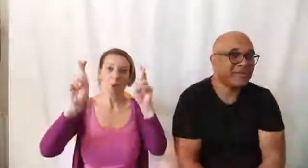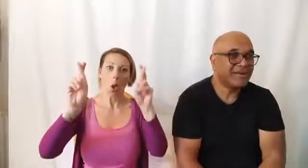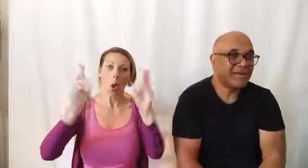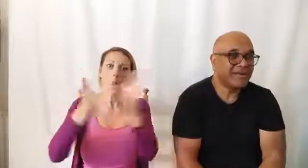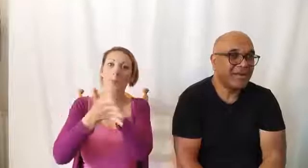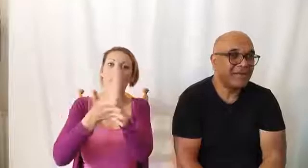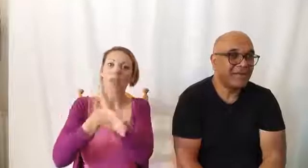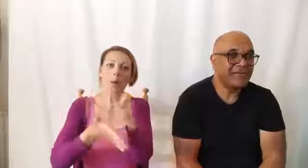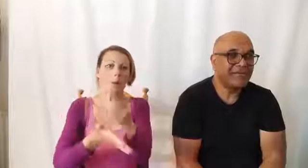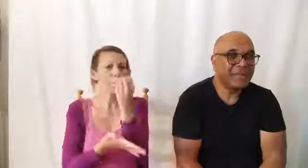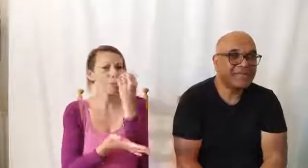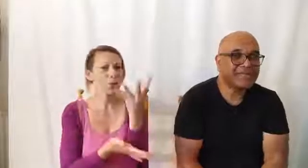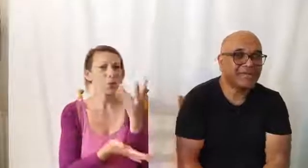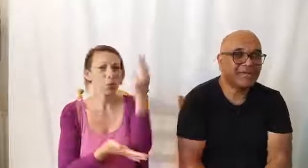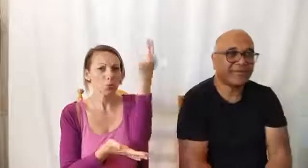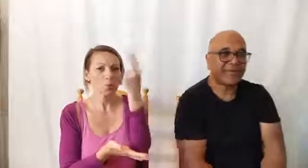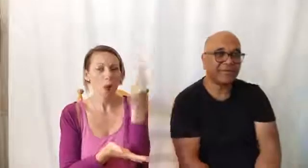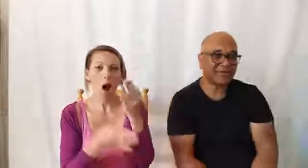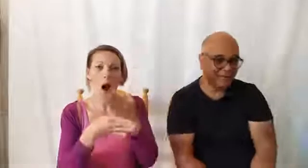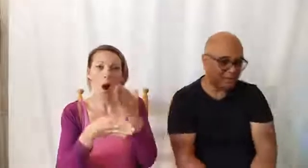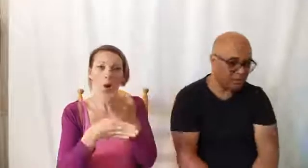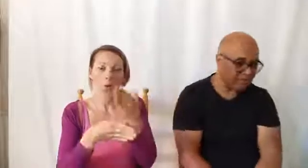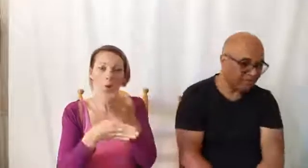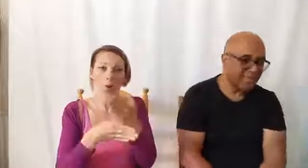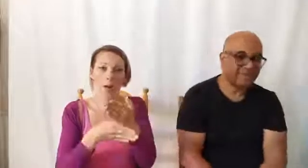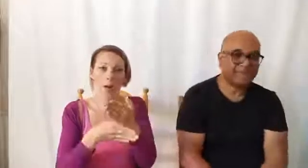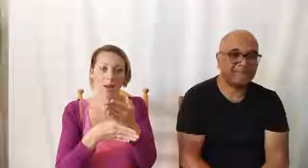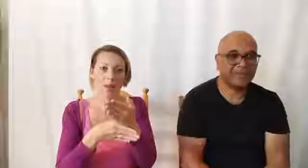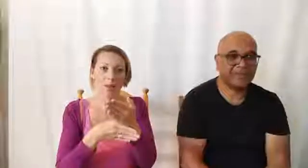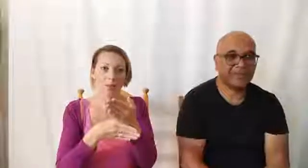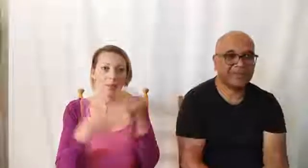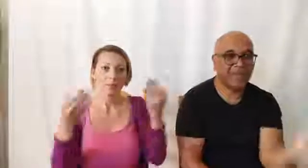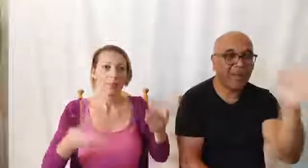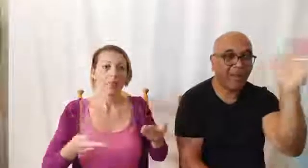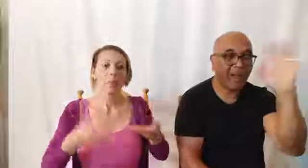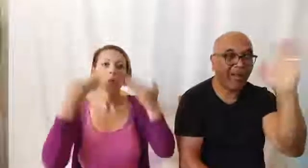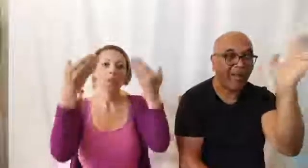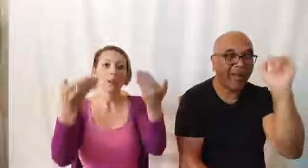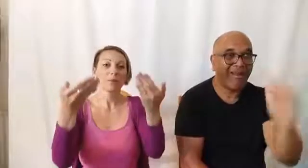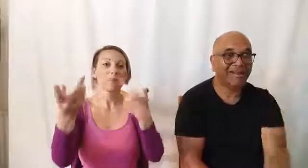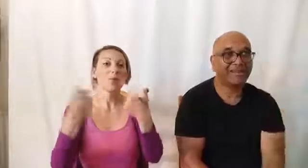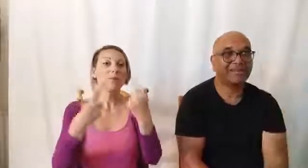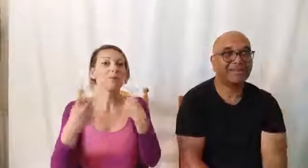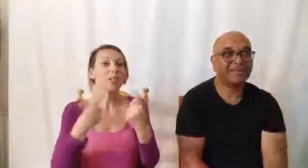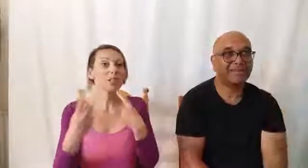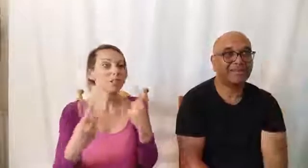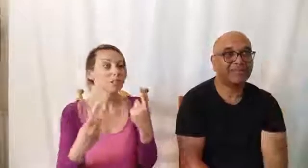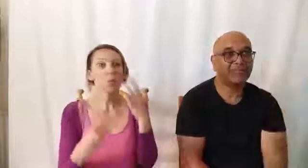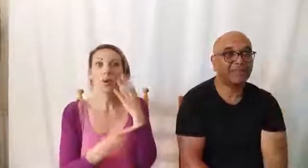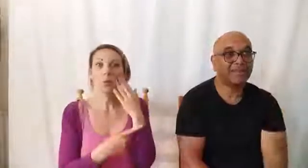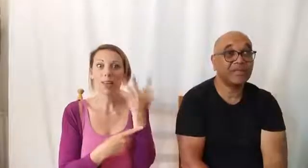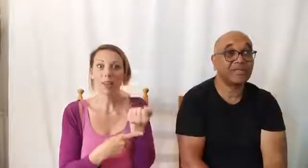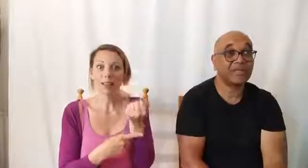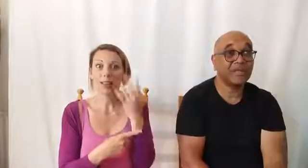you know, we feel lucky to have been able to read it. So we'll give out some more information when we have it and when